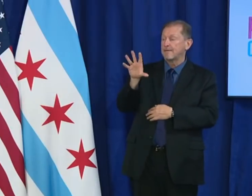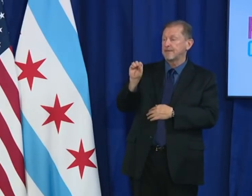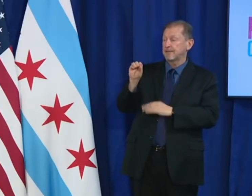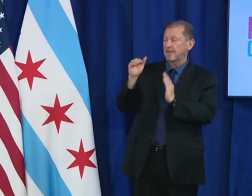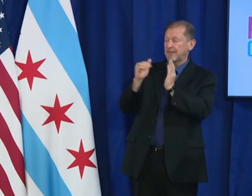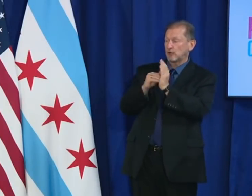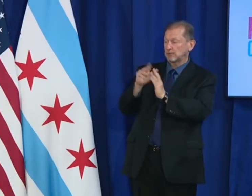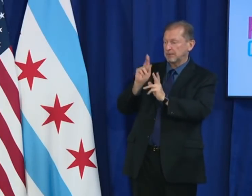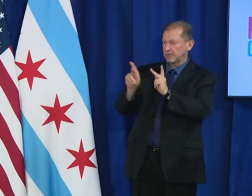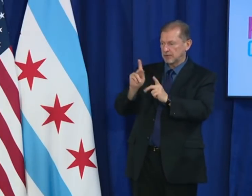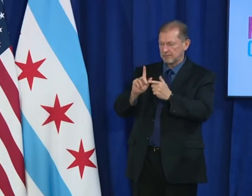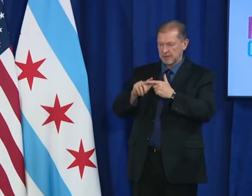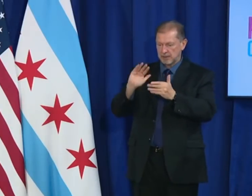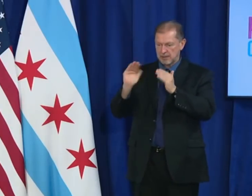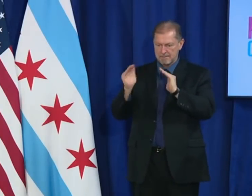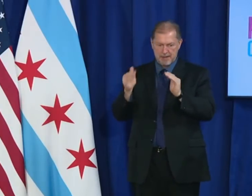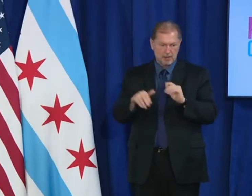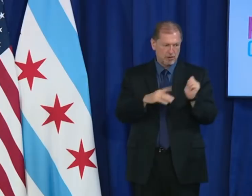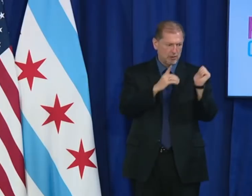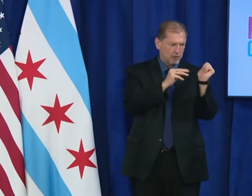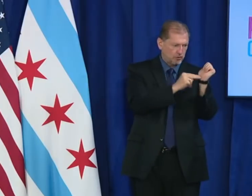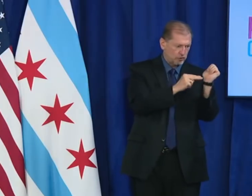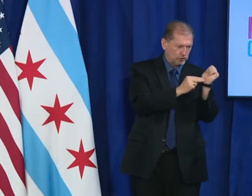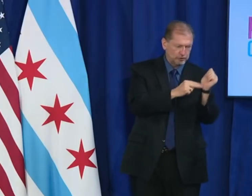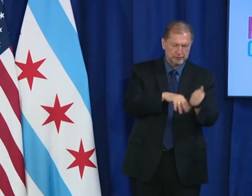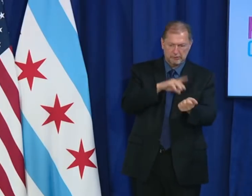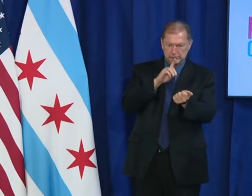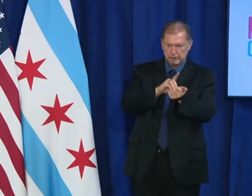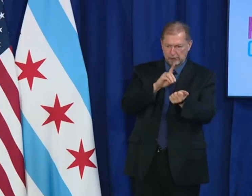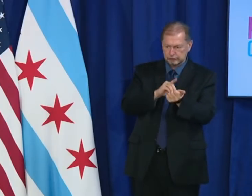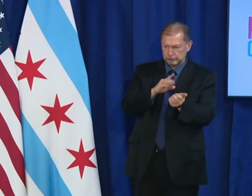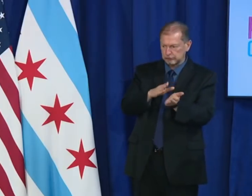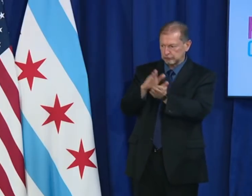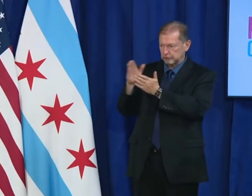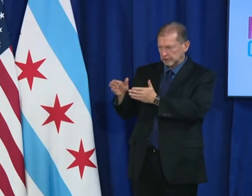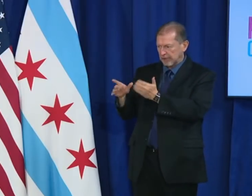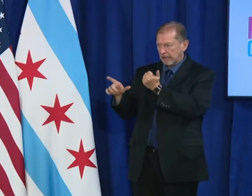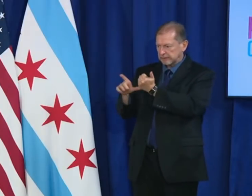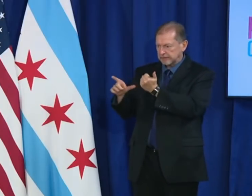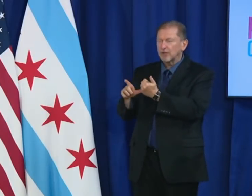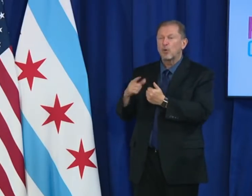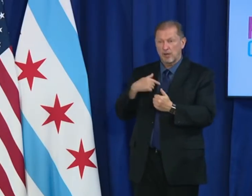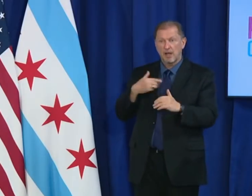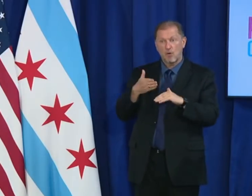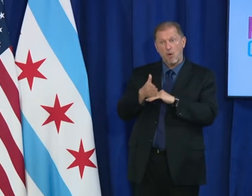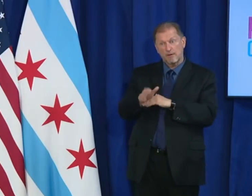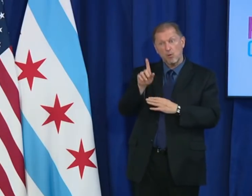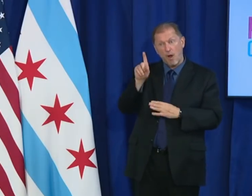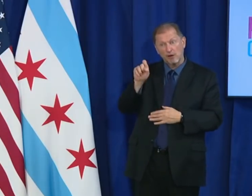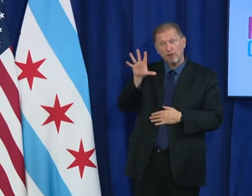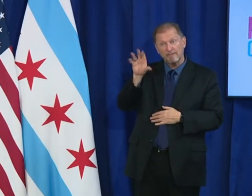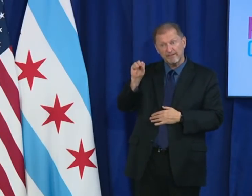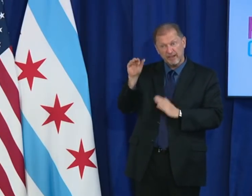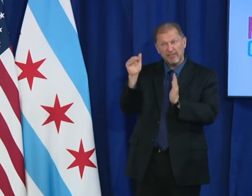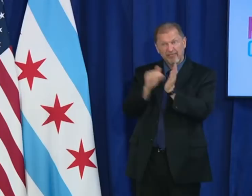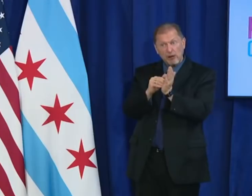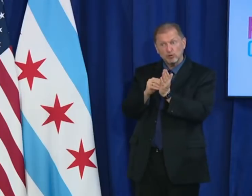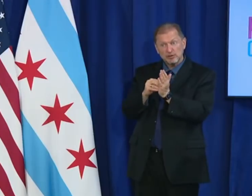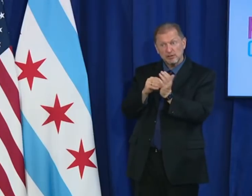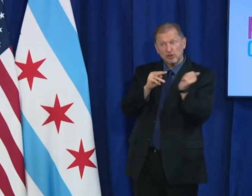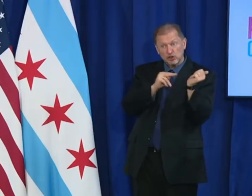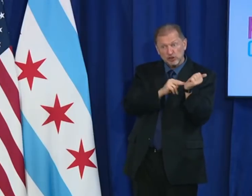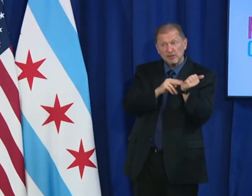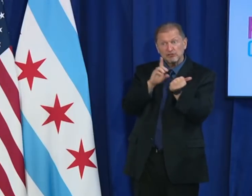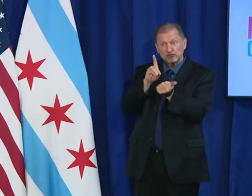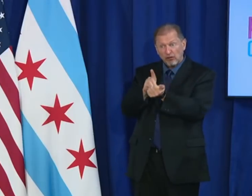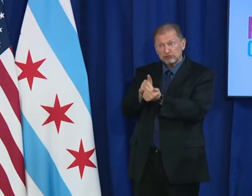our healthcare workers? We have more than 150,000 healthcare workers in Chicago. And so being able to start from a place of